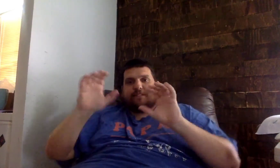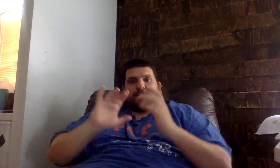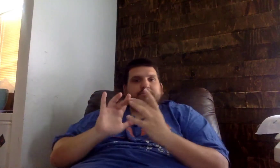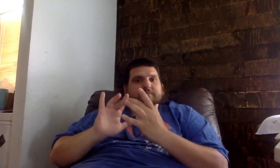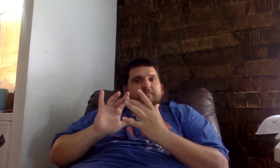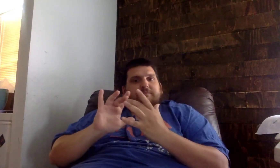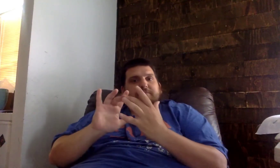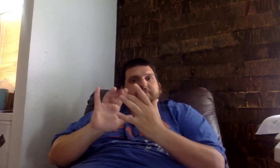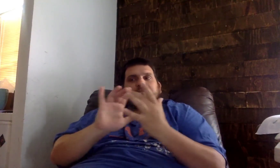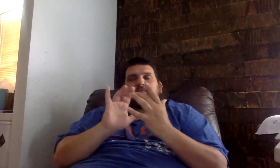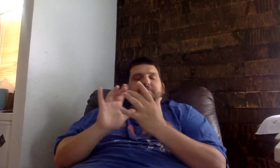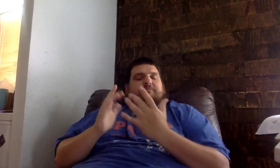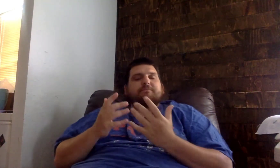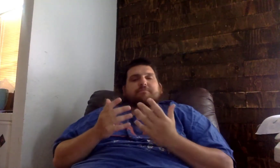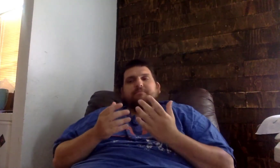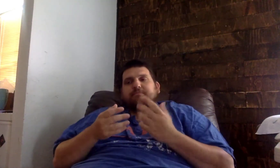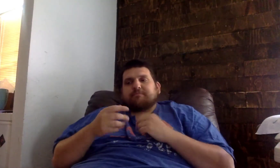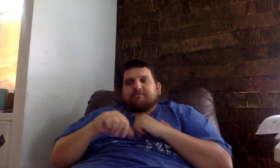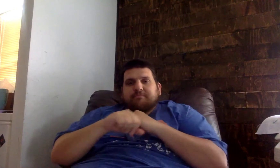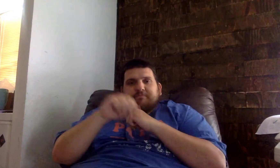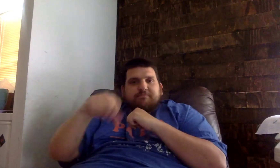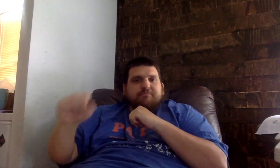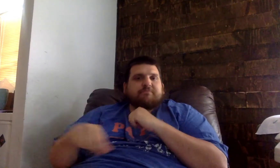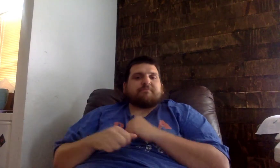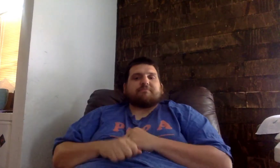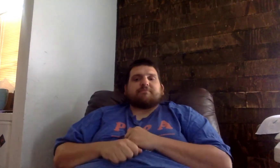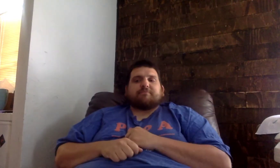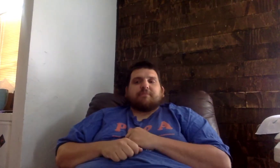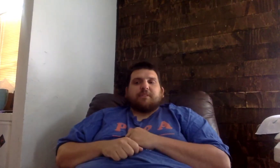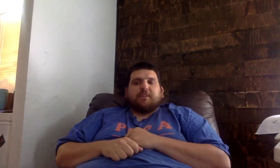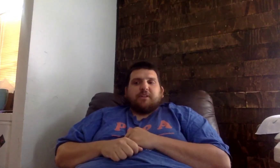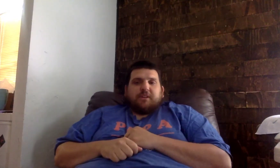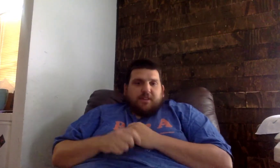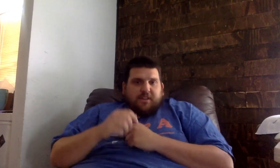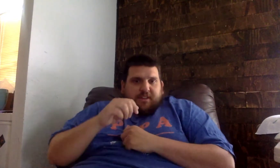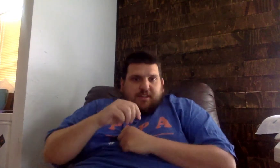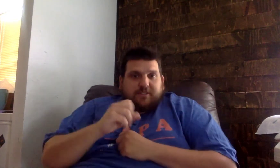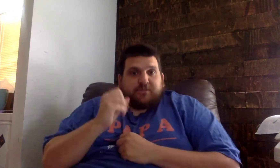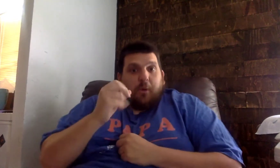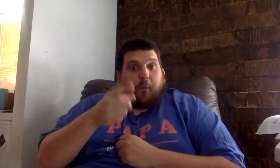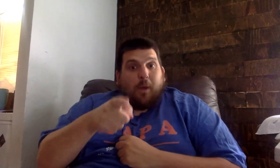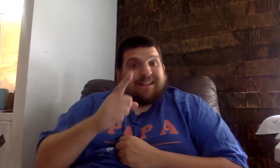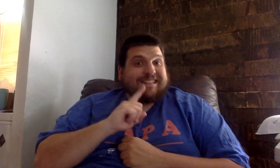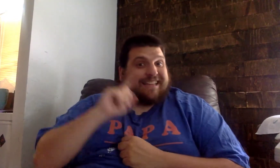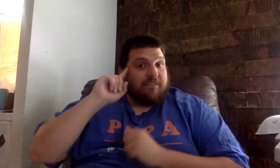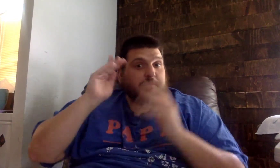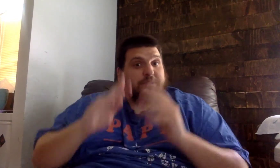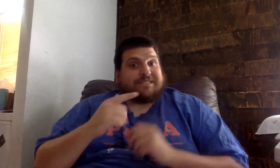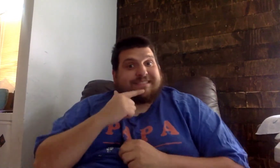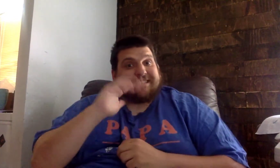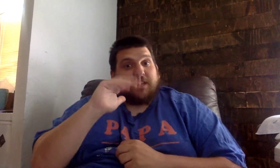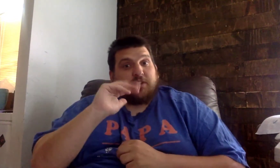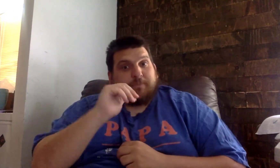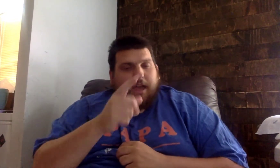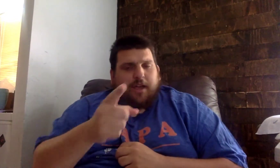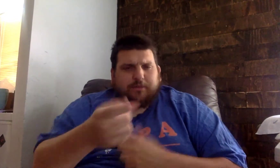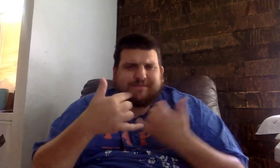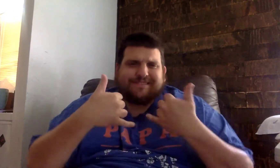have that communication and that contact. So they stretch it out. So when a deaf person says